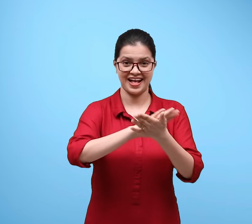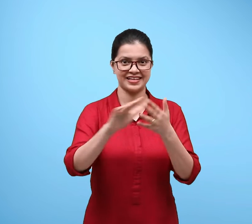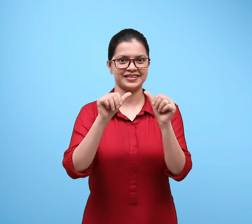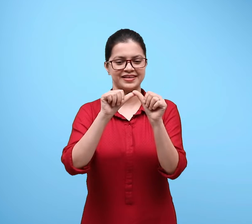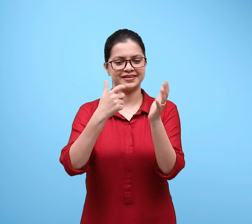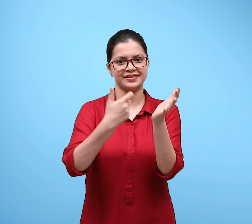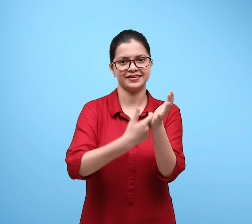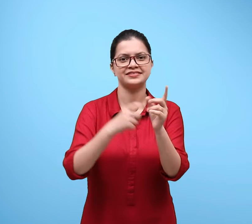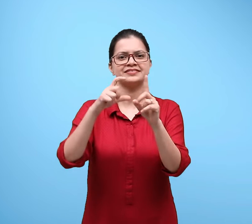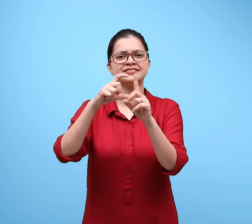Hardness.